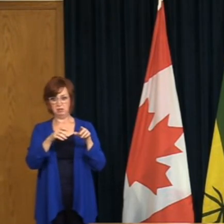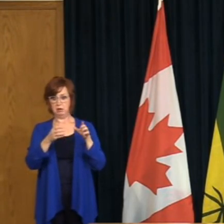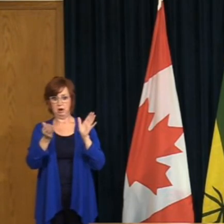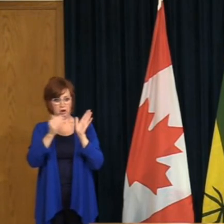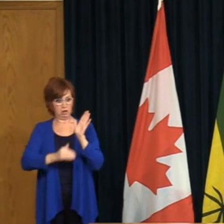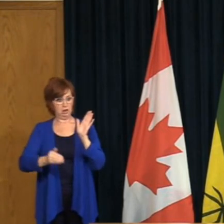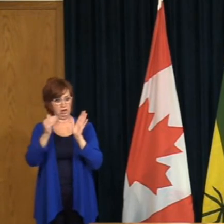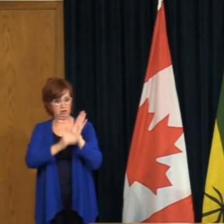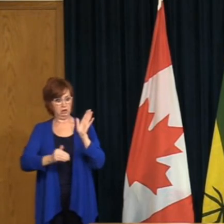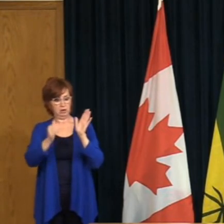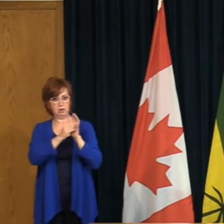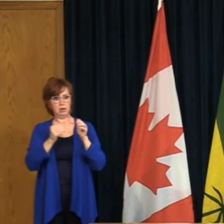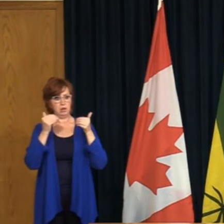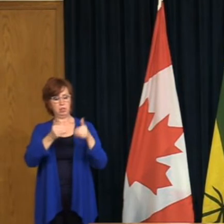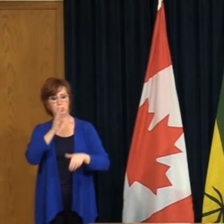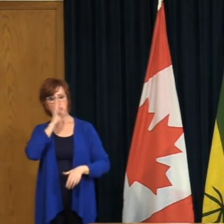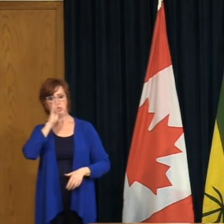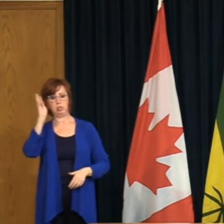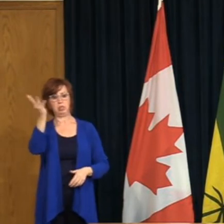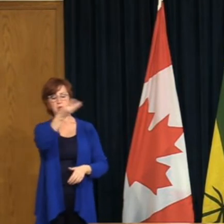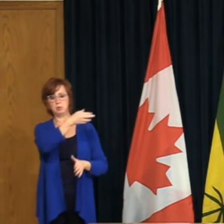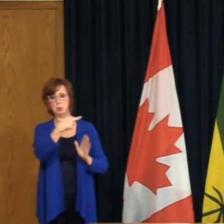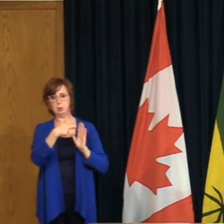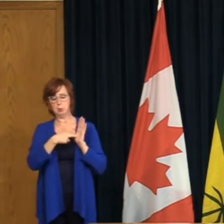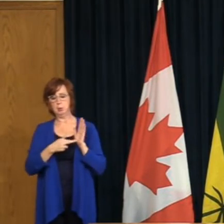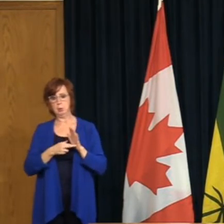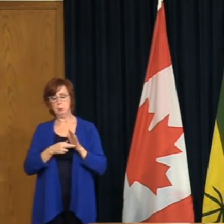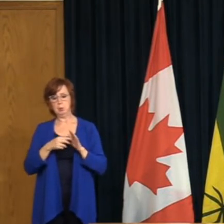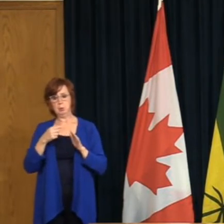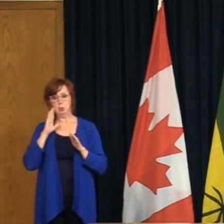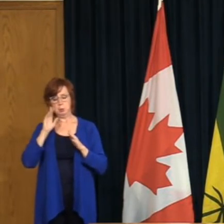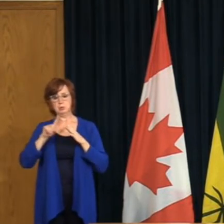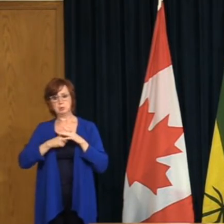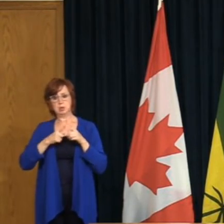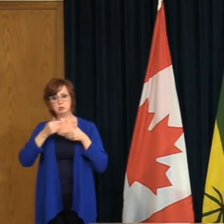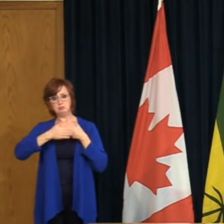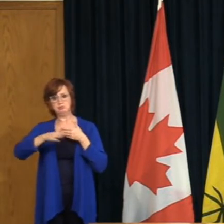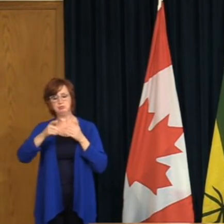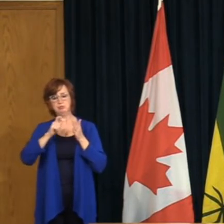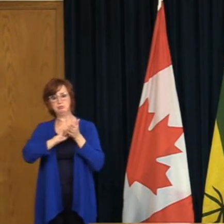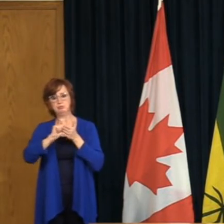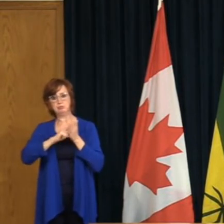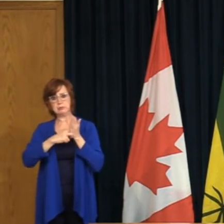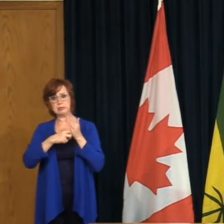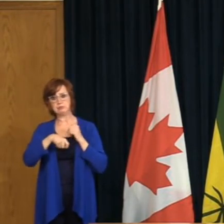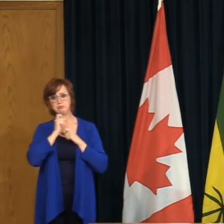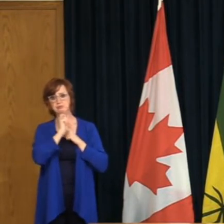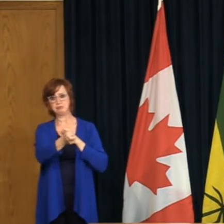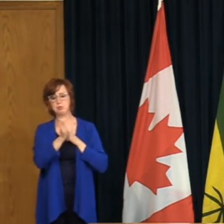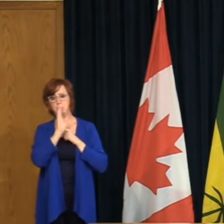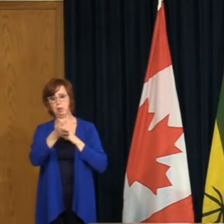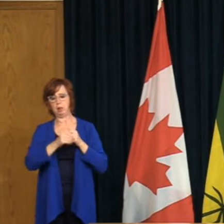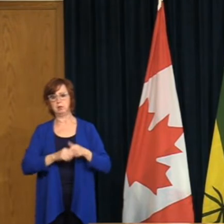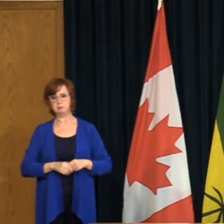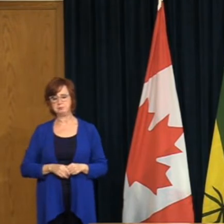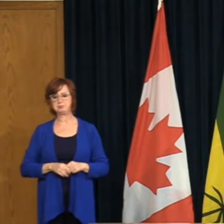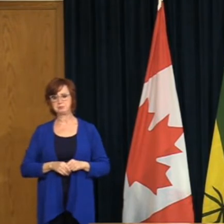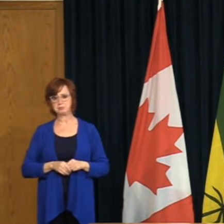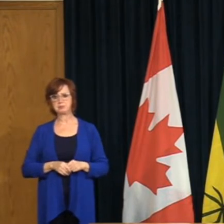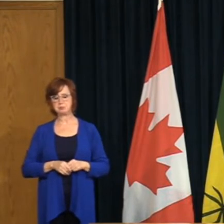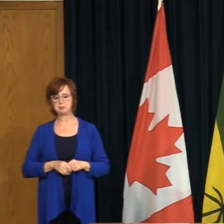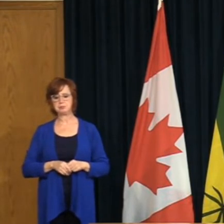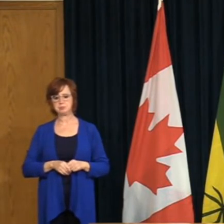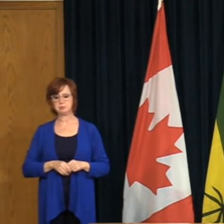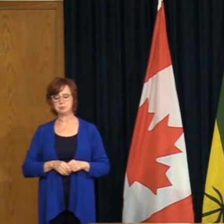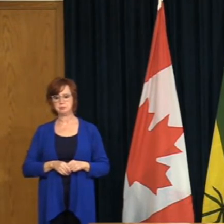a disregard of public health guidance, even when the guidance was given, the potential to issue a fine or a ticket is always